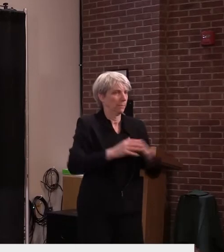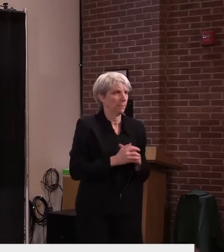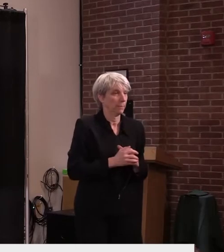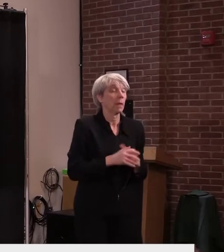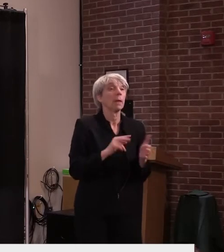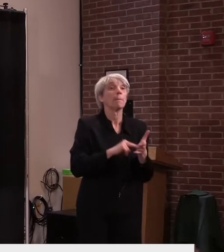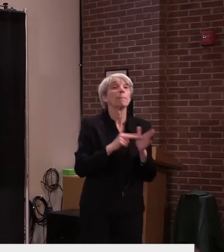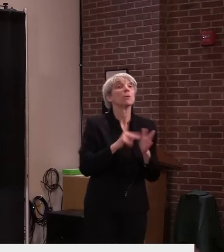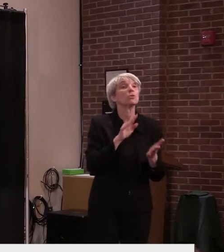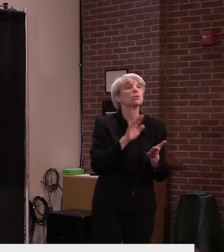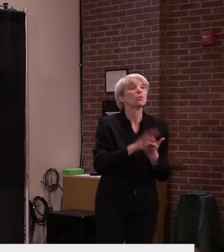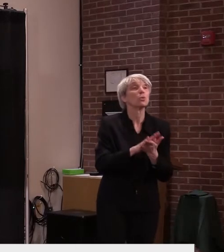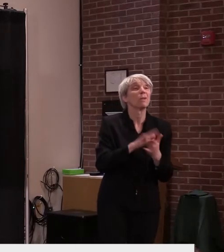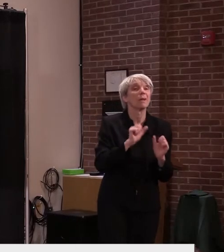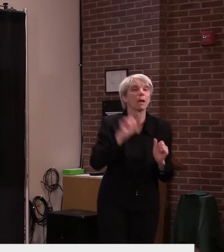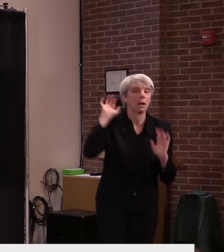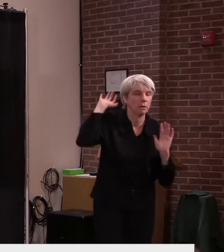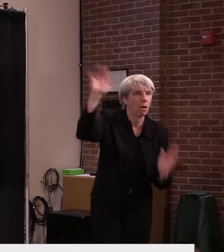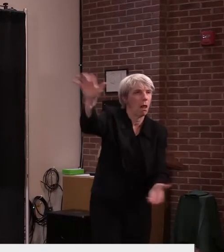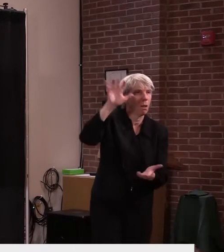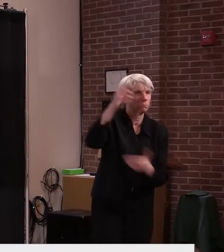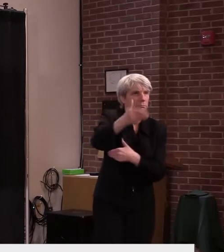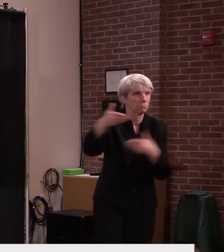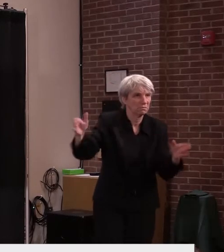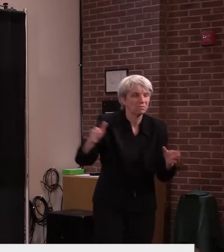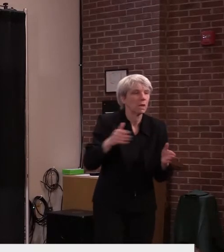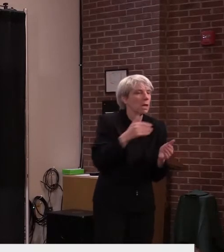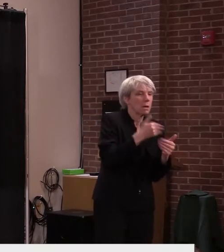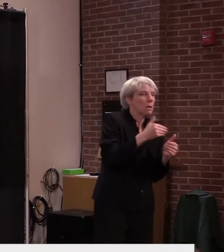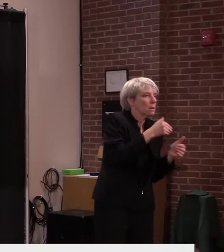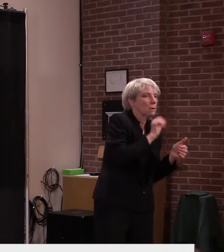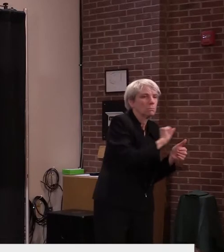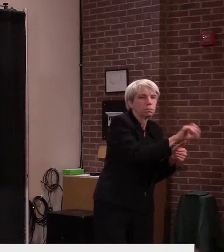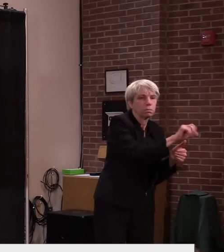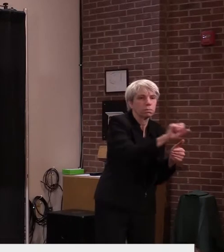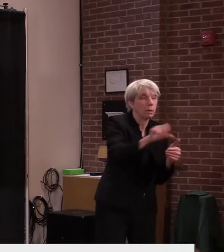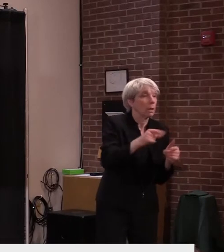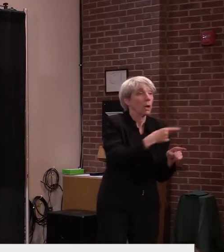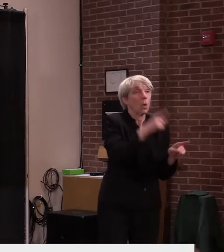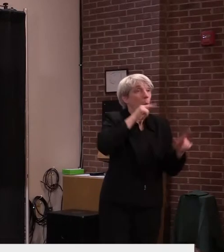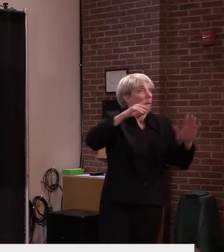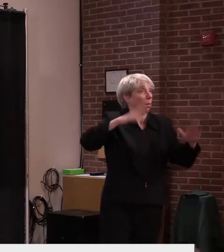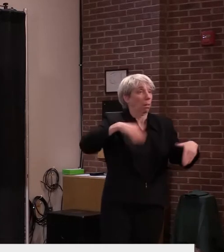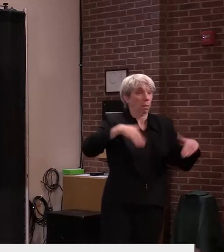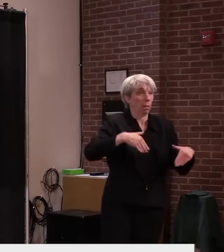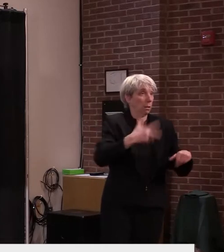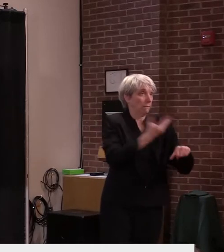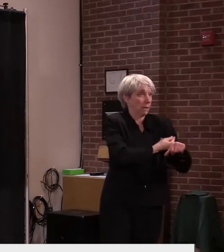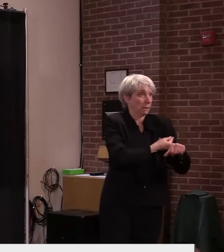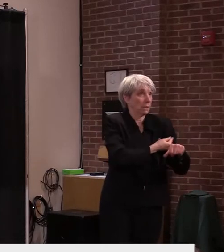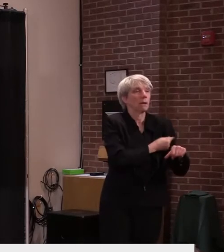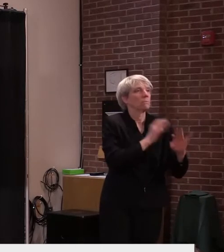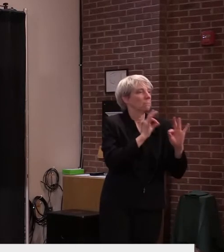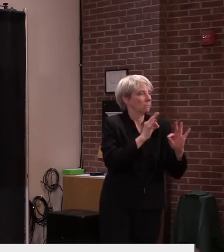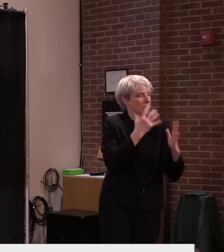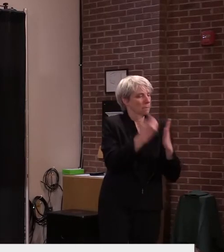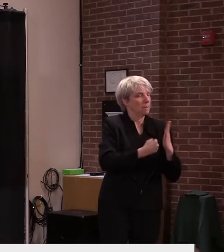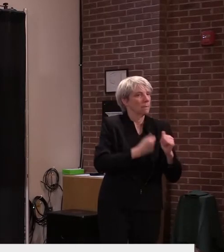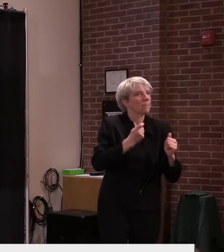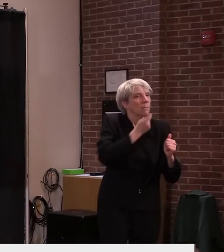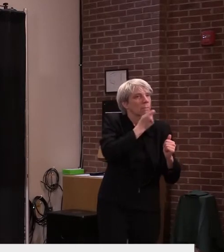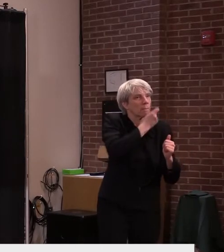able to distribute test kits to unvaccinated students so they can test daily for 5 consecutive